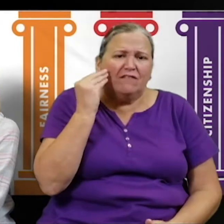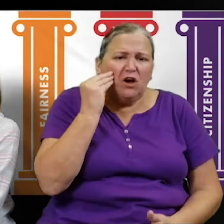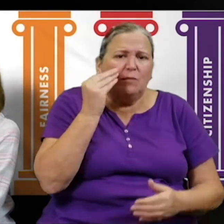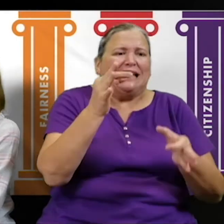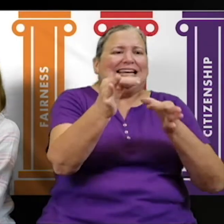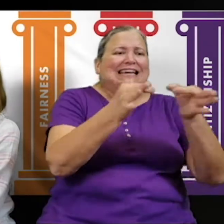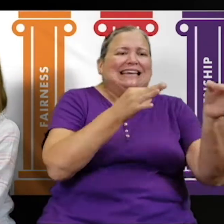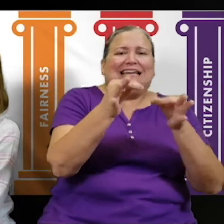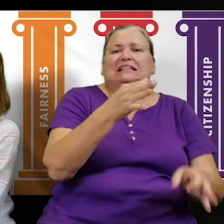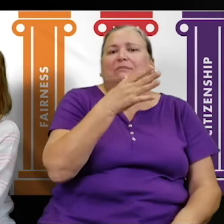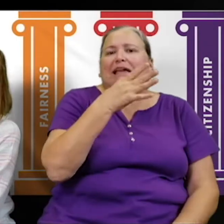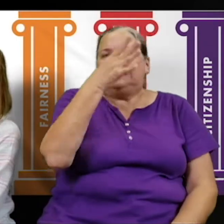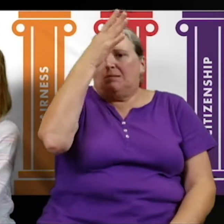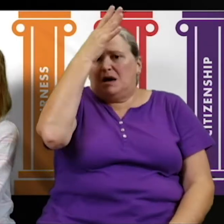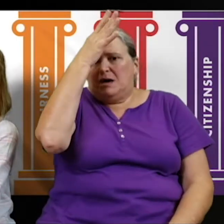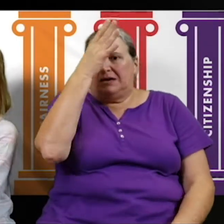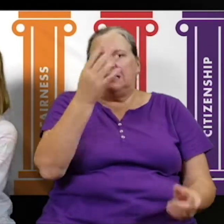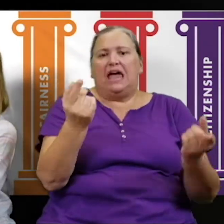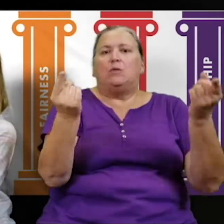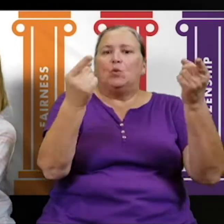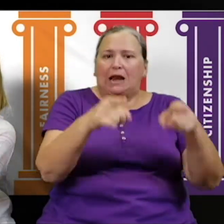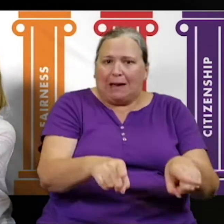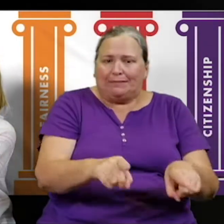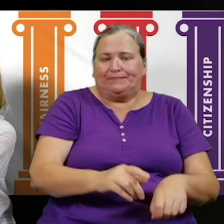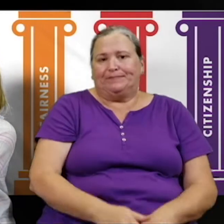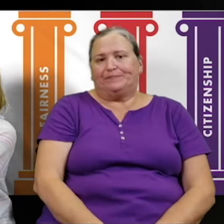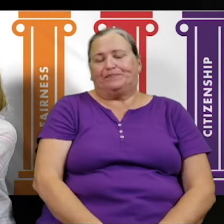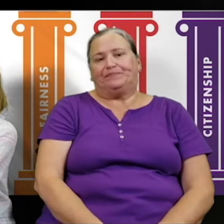father everything.